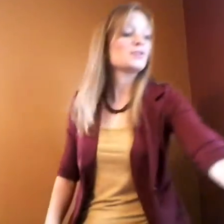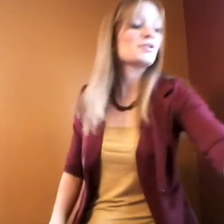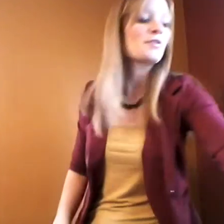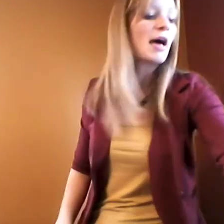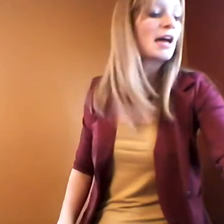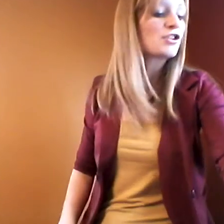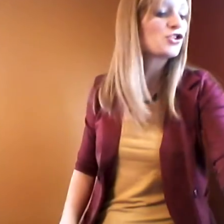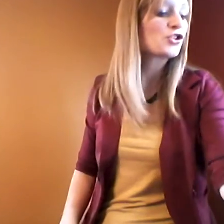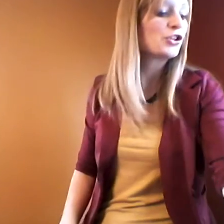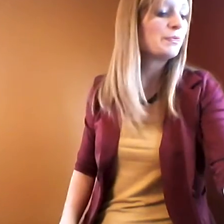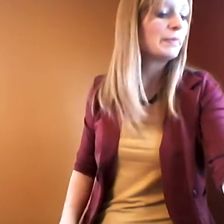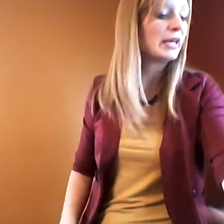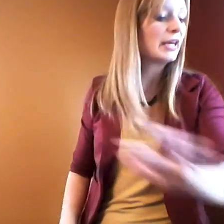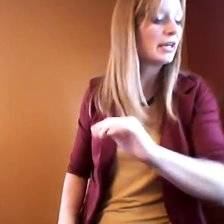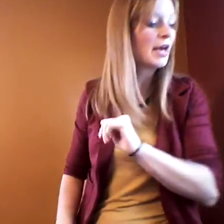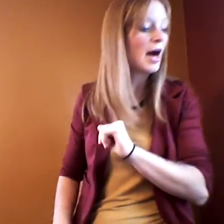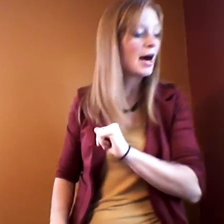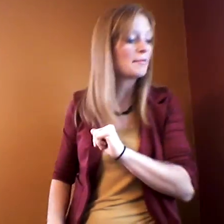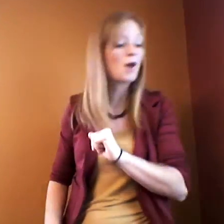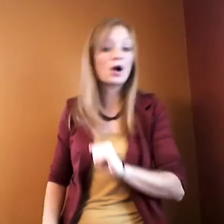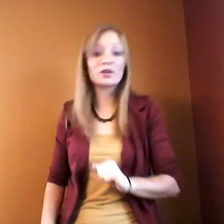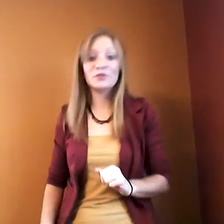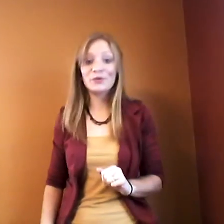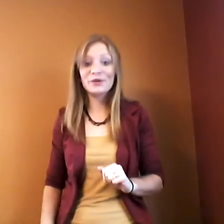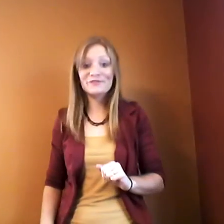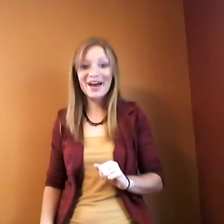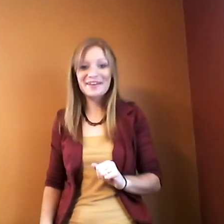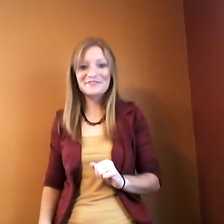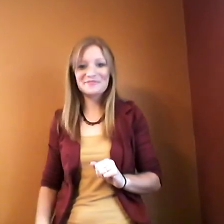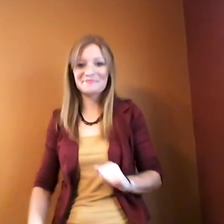So that should be all of Unit 5.